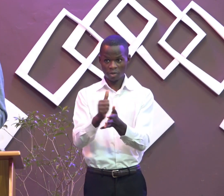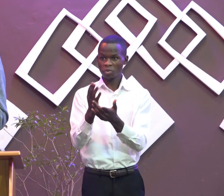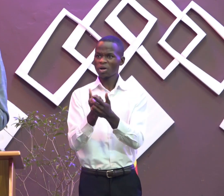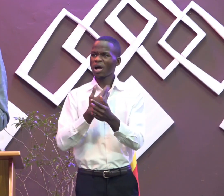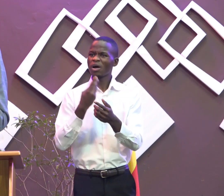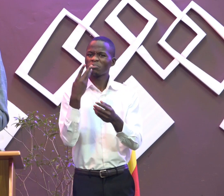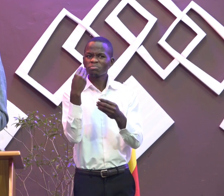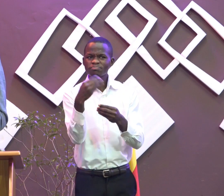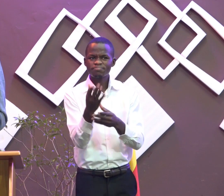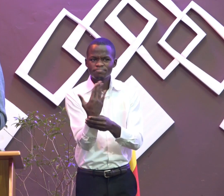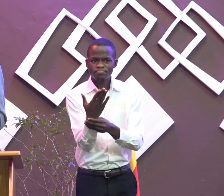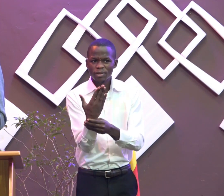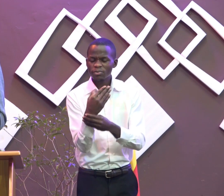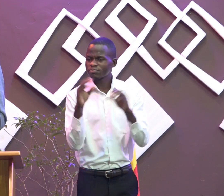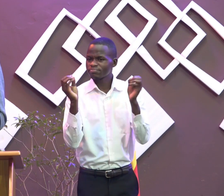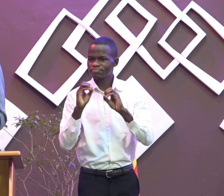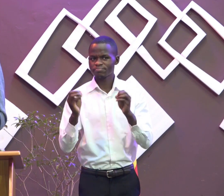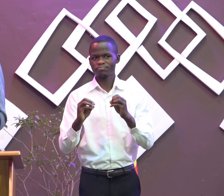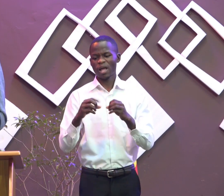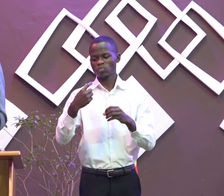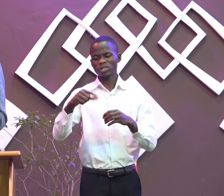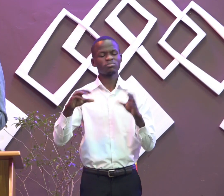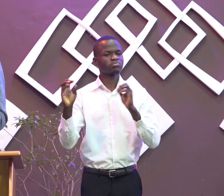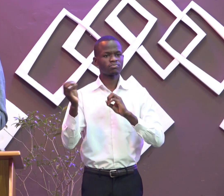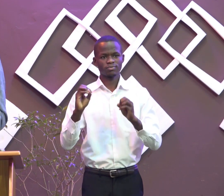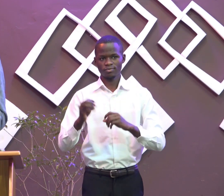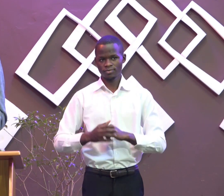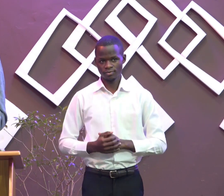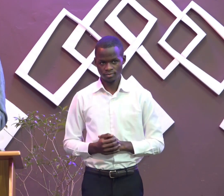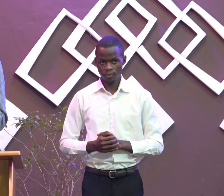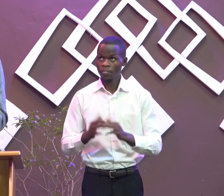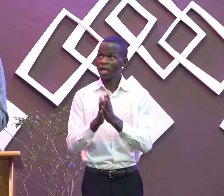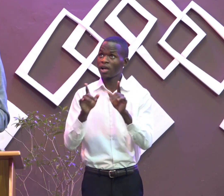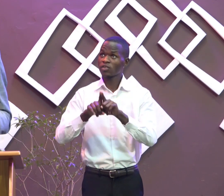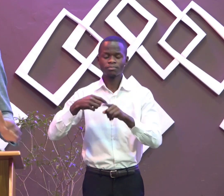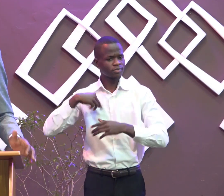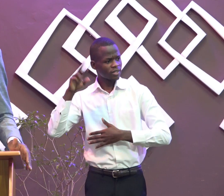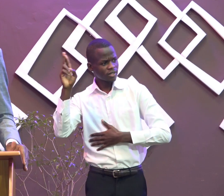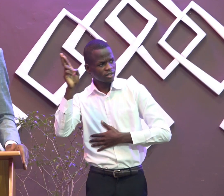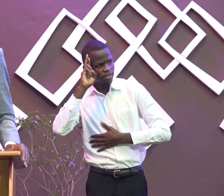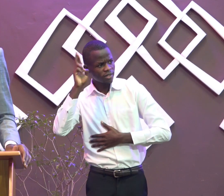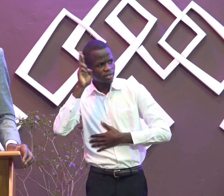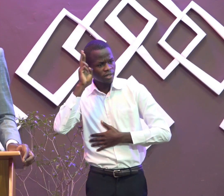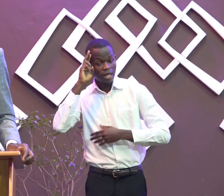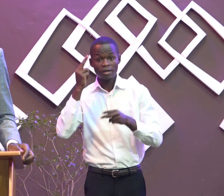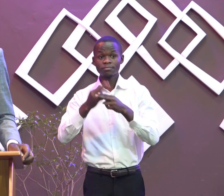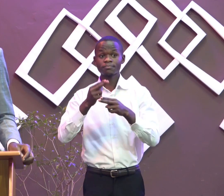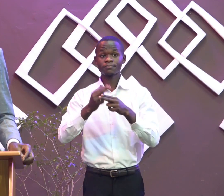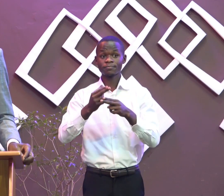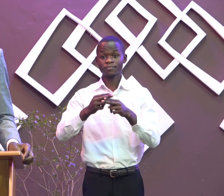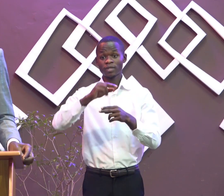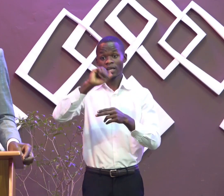any supporting documents. And the bank that accepted us was Greenland Bank. Eranzijukira Semuju ne Nyanzi bagenda okucheckinga ku ssente